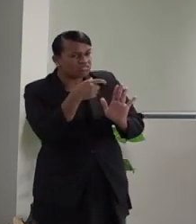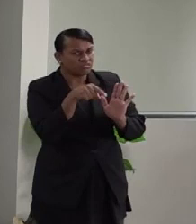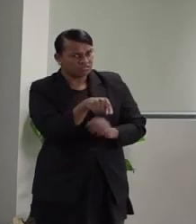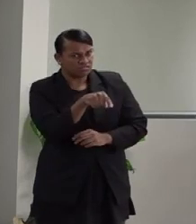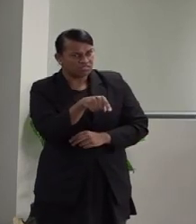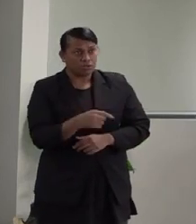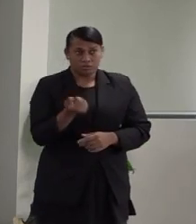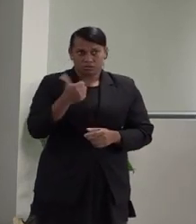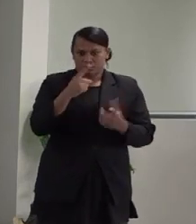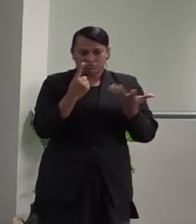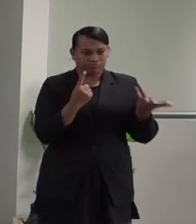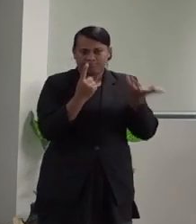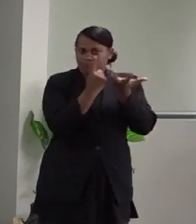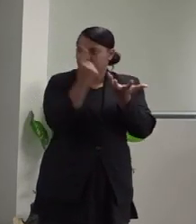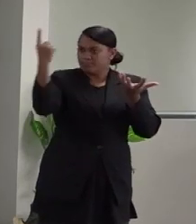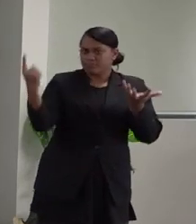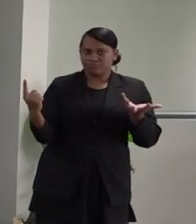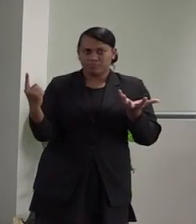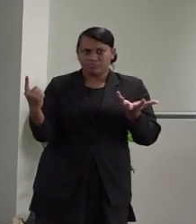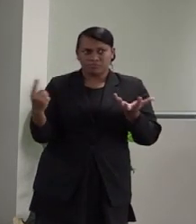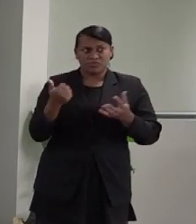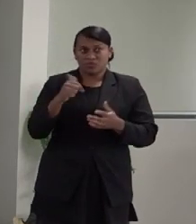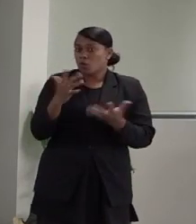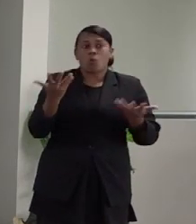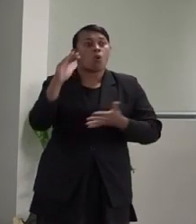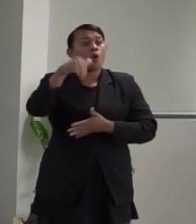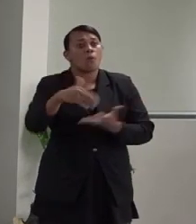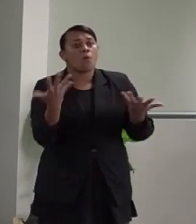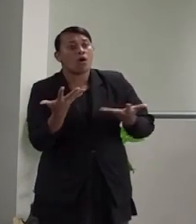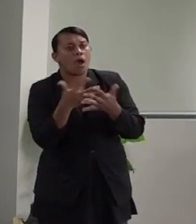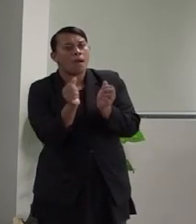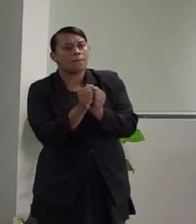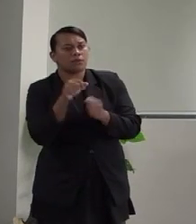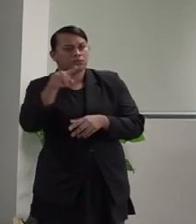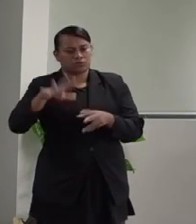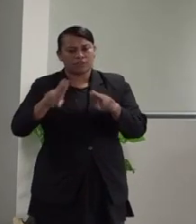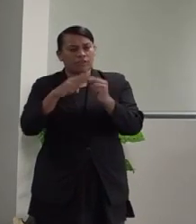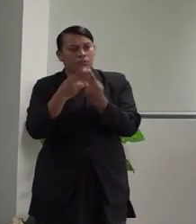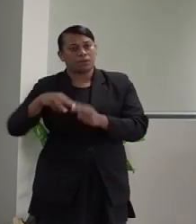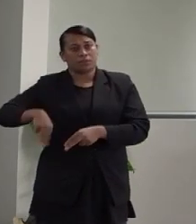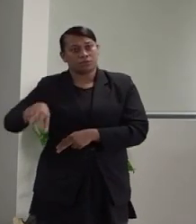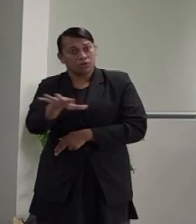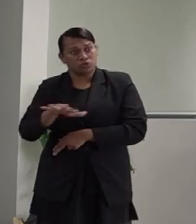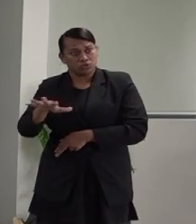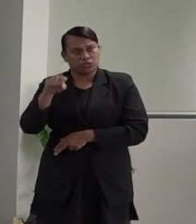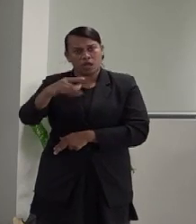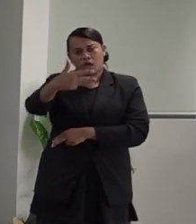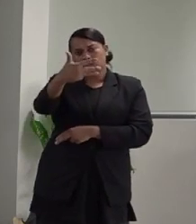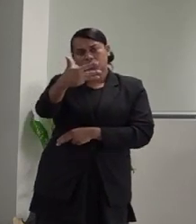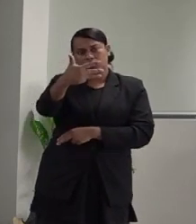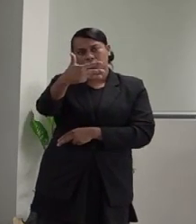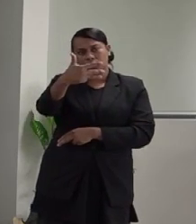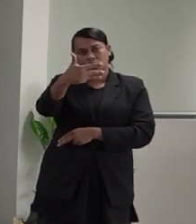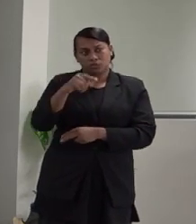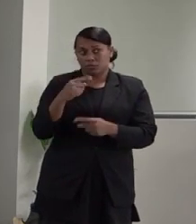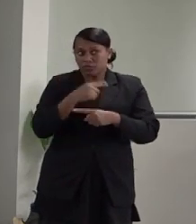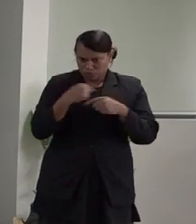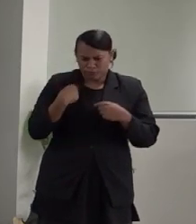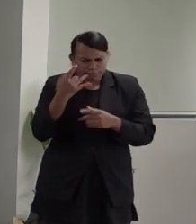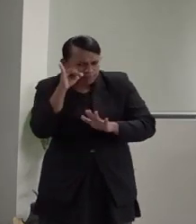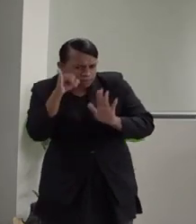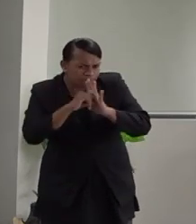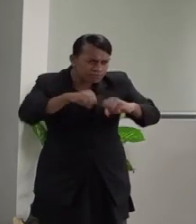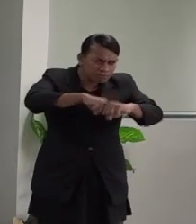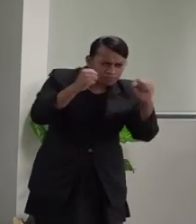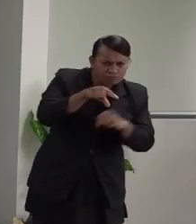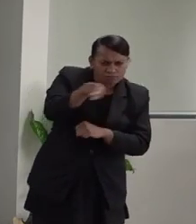a household with 9 others, 2 of whom were also showing symptoms and have been isolated in